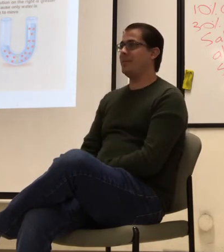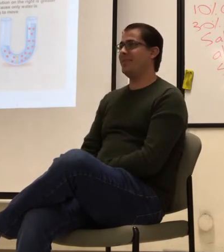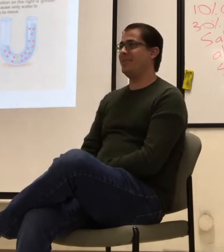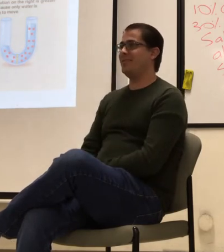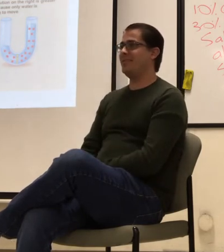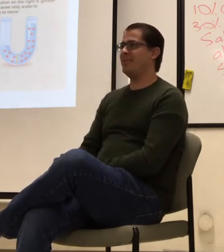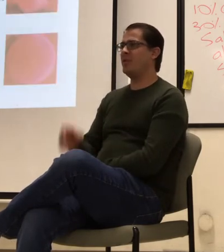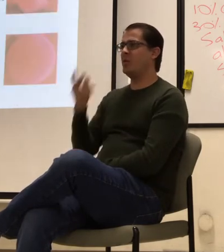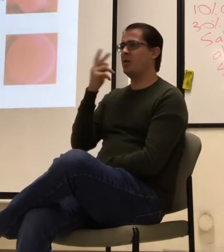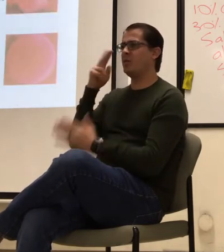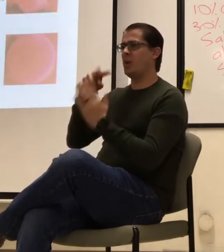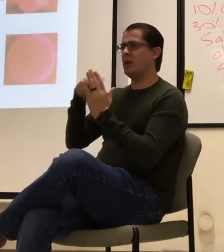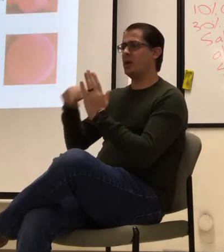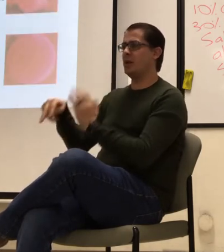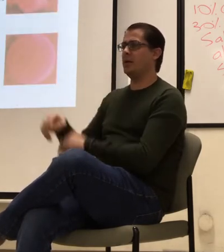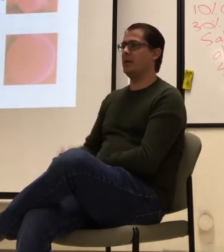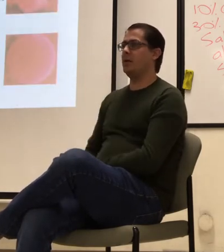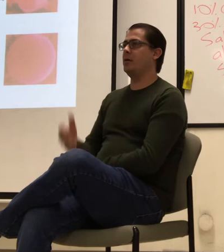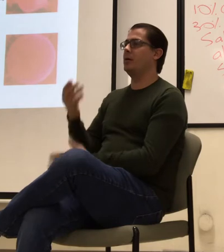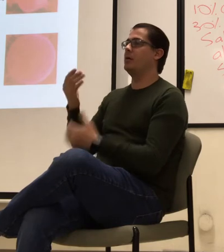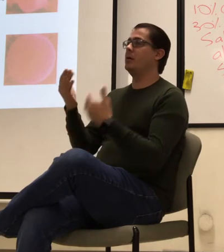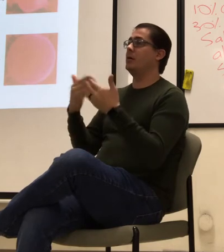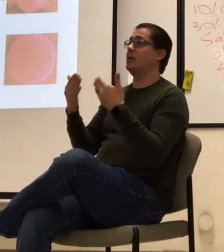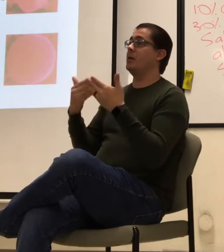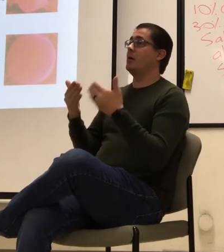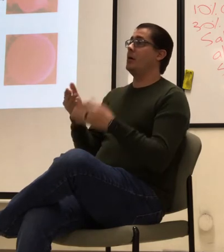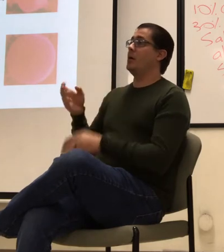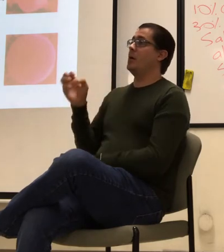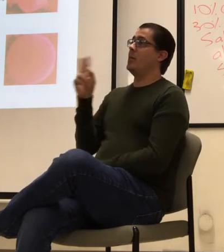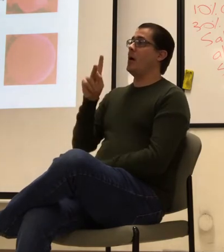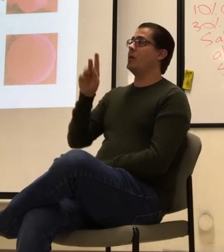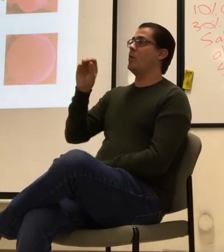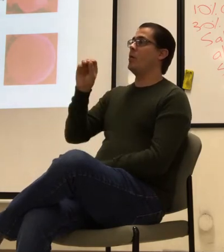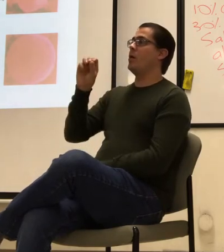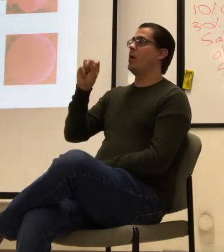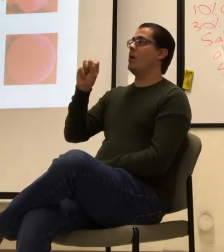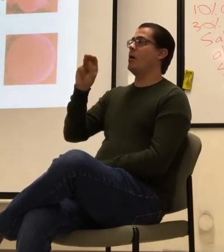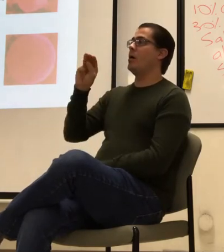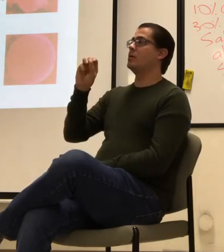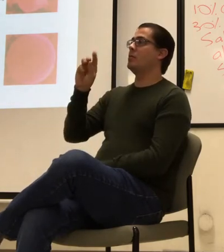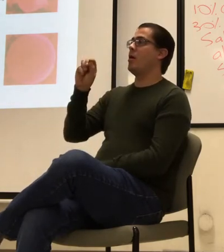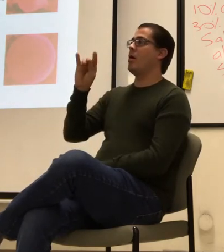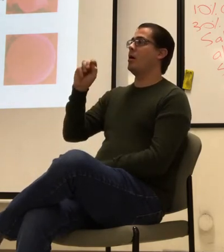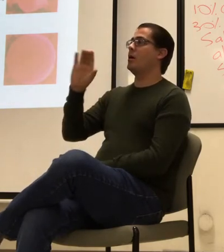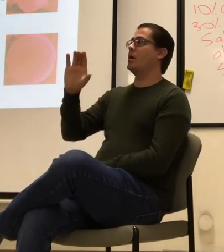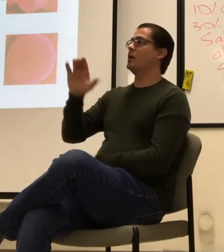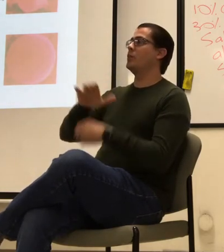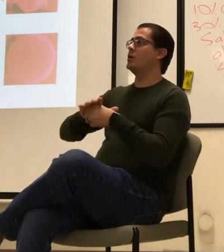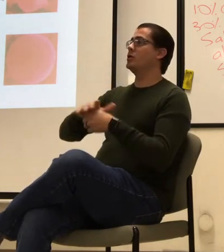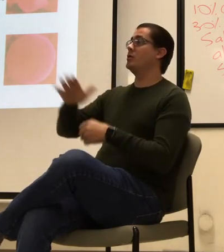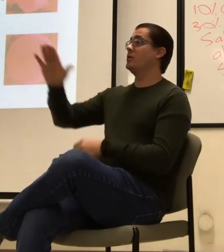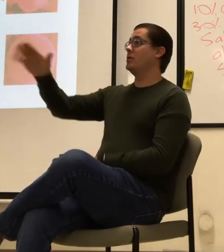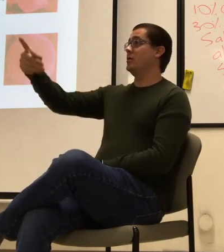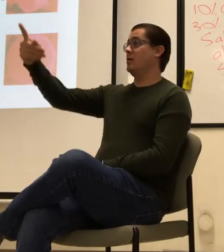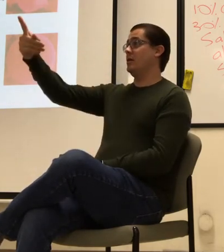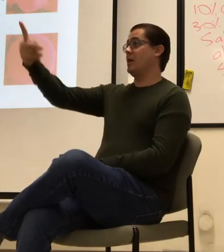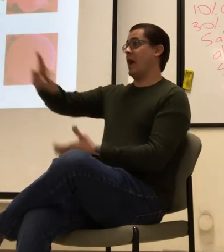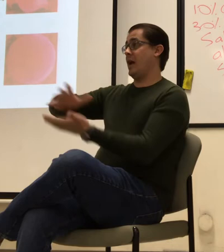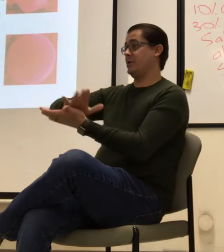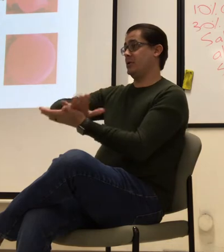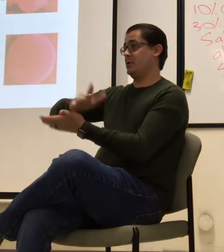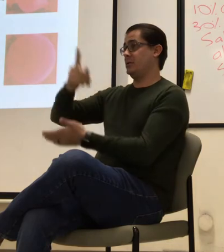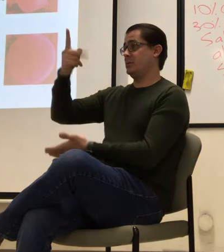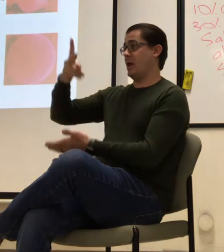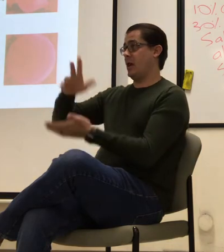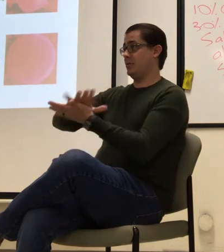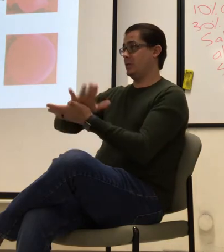Yeah, okay. Well, let's get back to this osmotic pressure. Get your half sheets out. I have a question here for you.